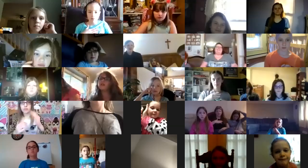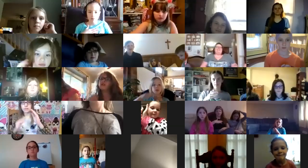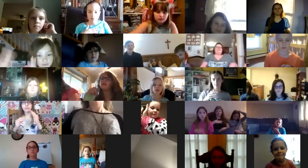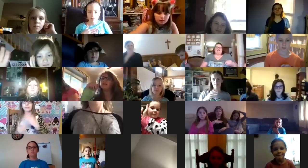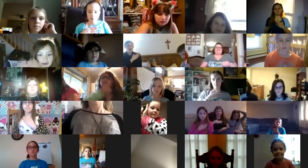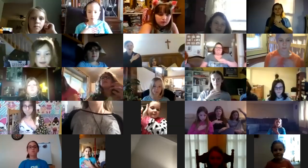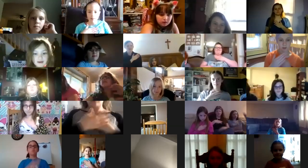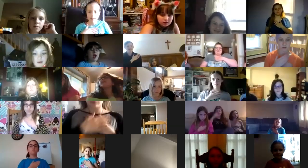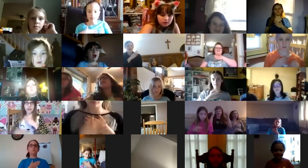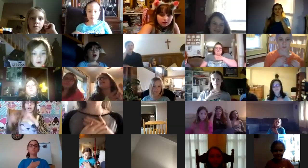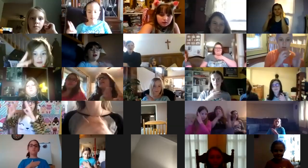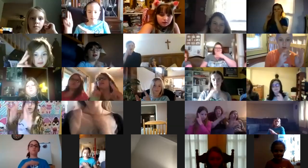On my honor,